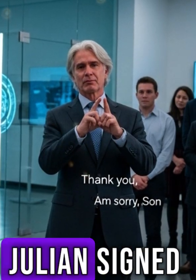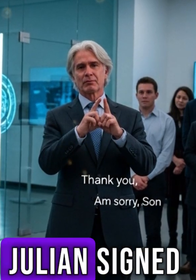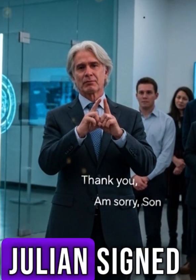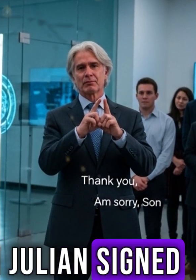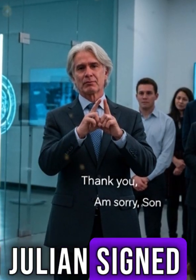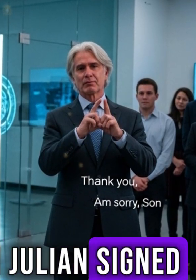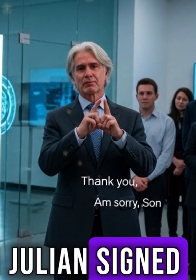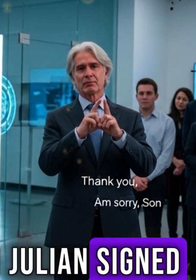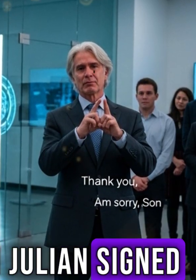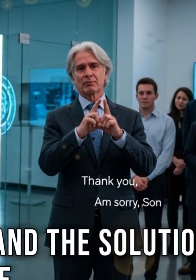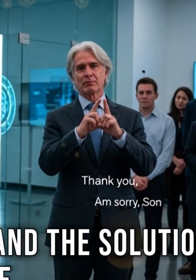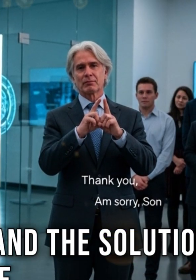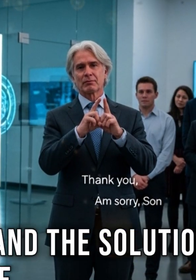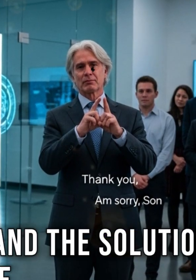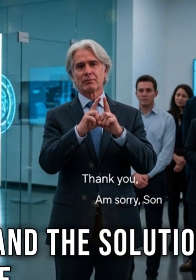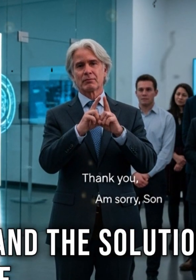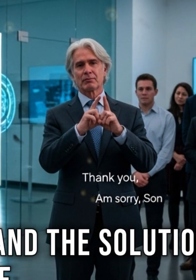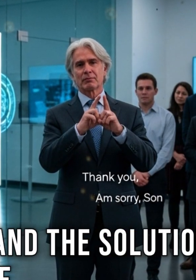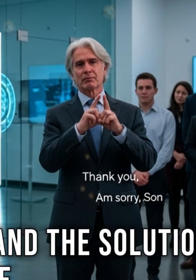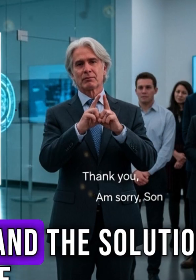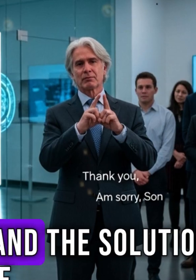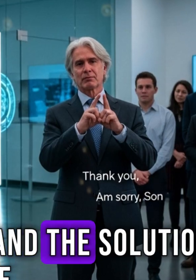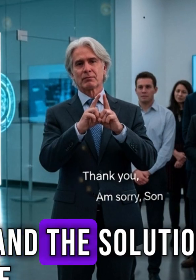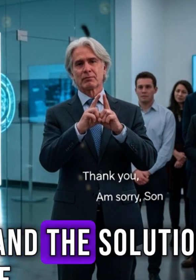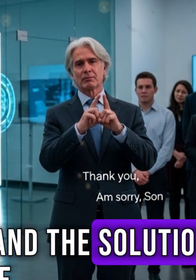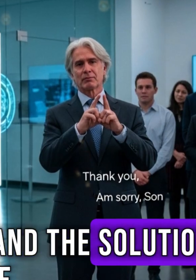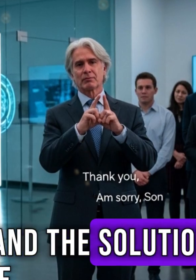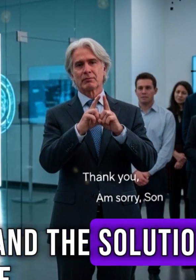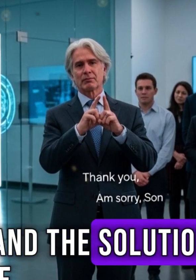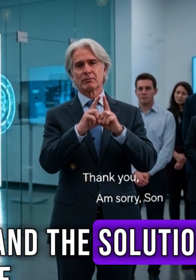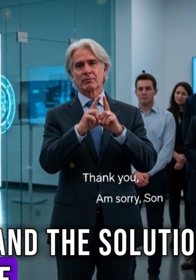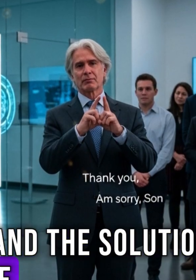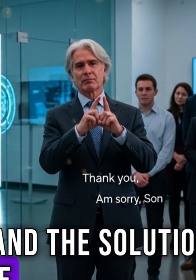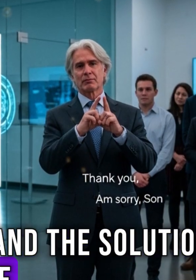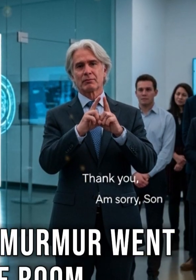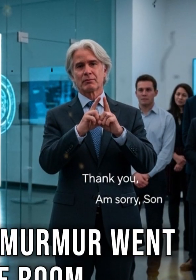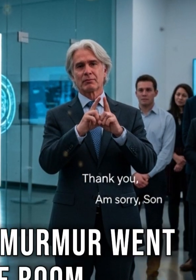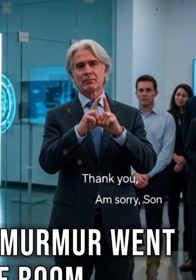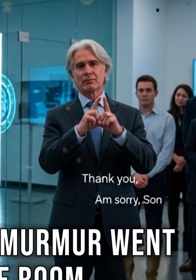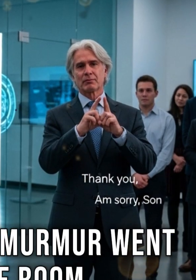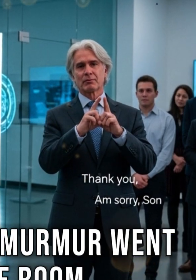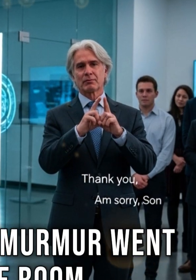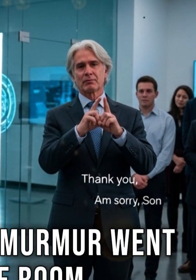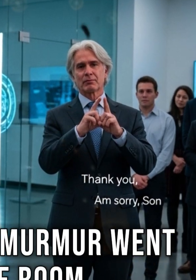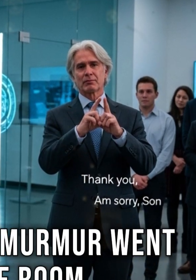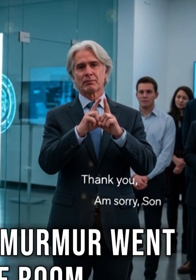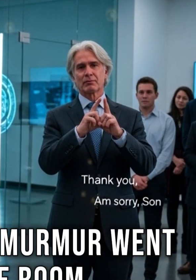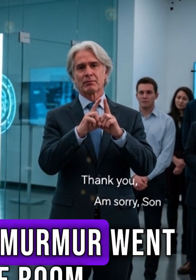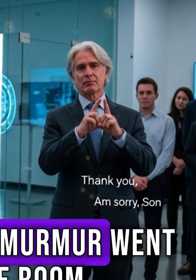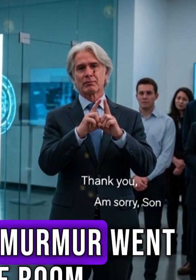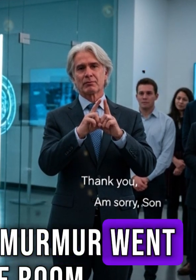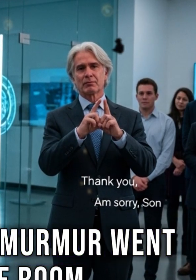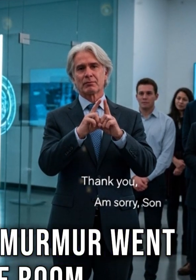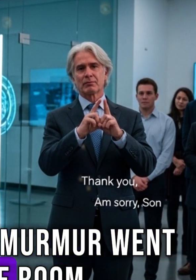Julian signed. They are the trauma and the solution, visible at the same time. A murmur went through the